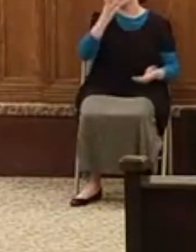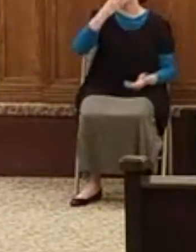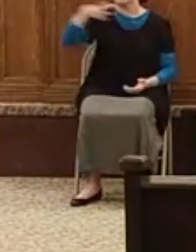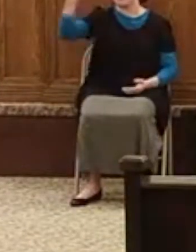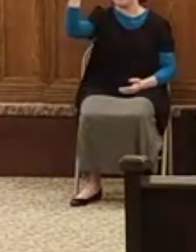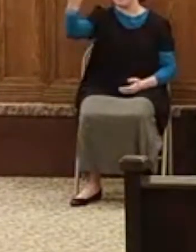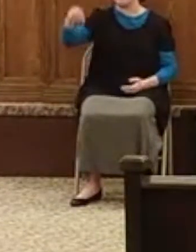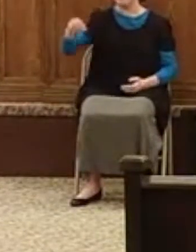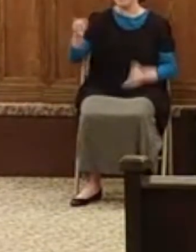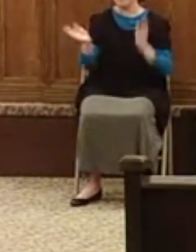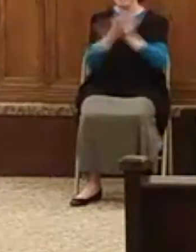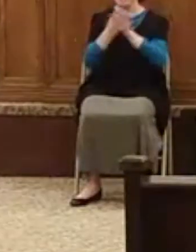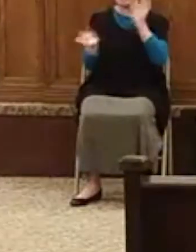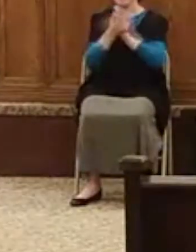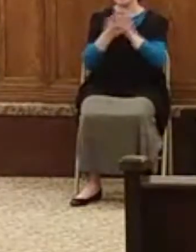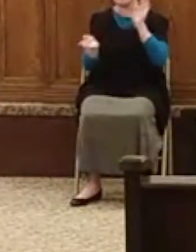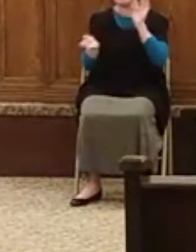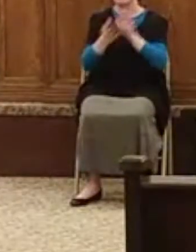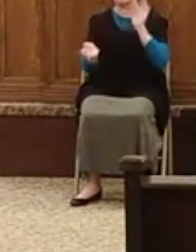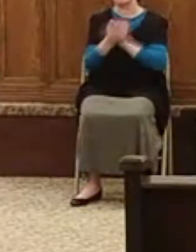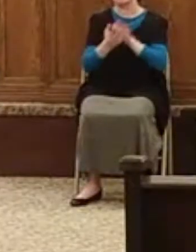Somebody shout, yeah!